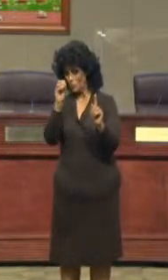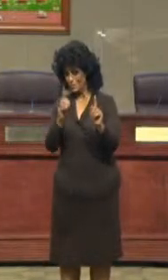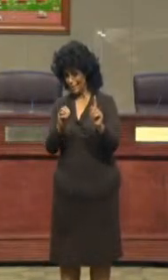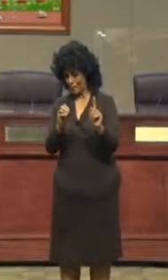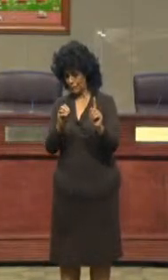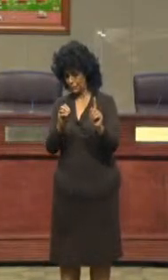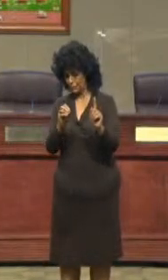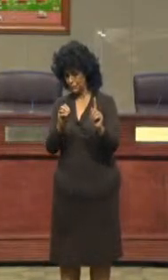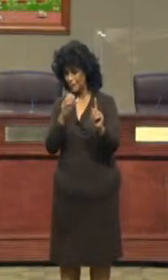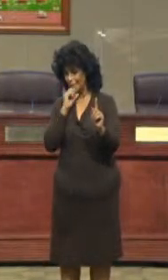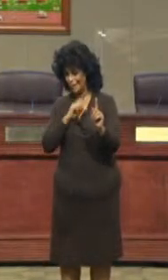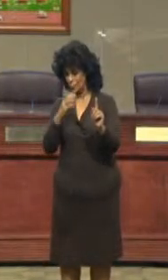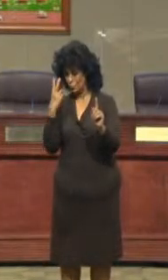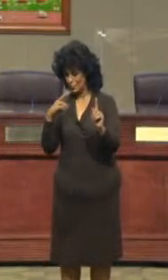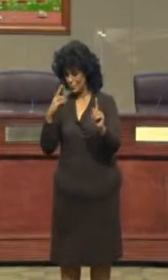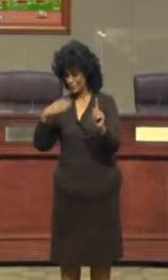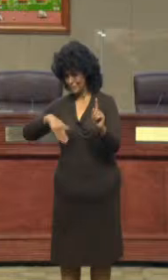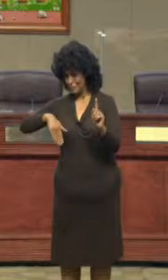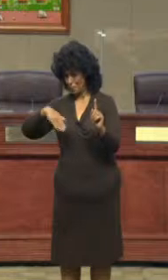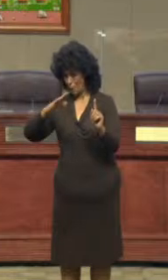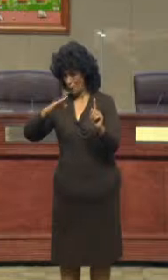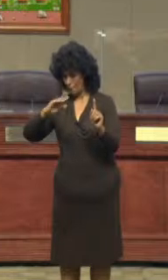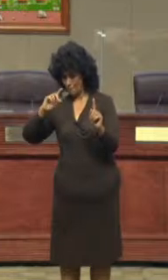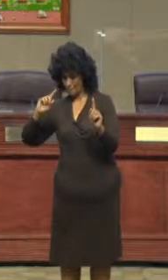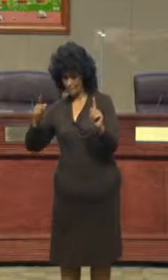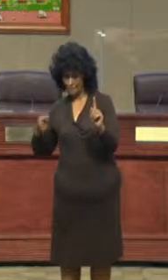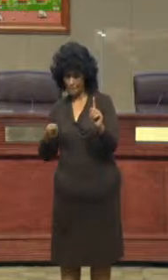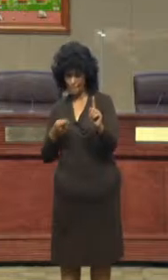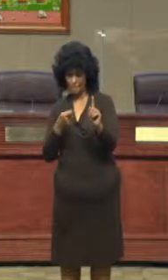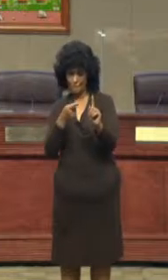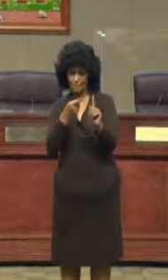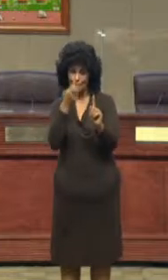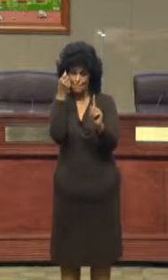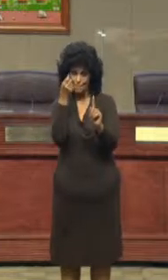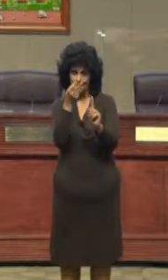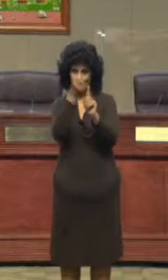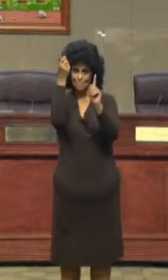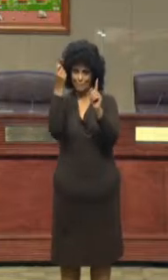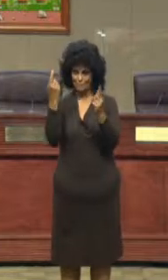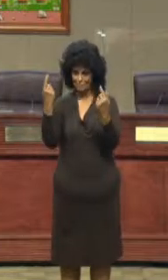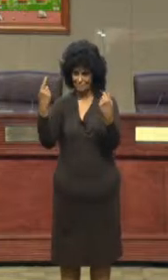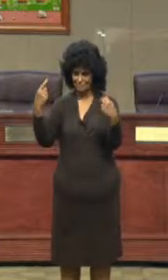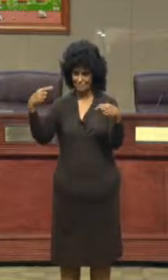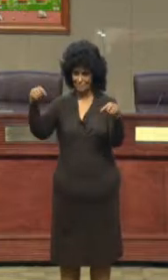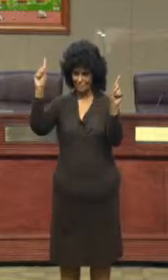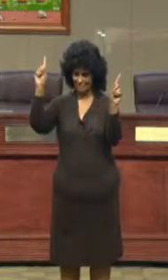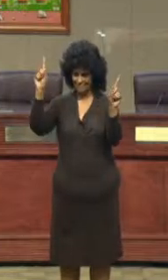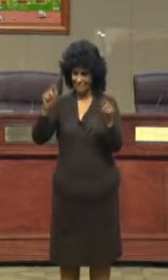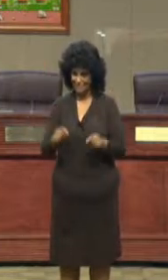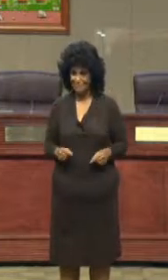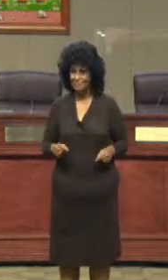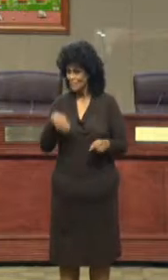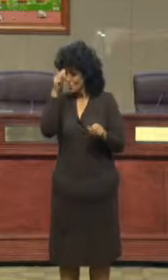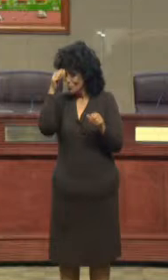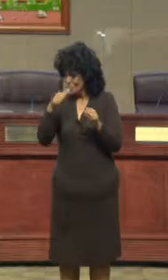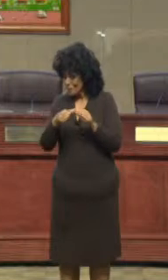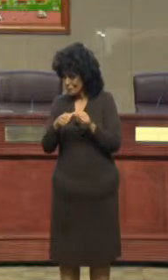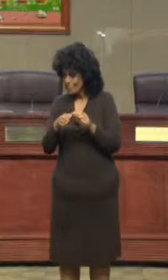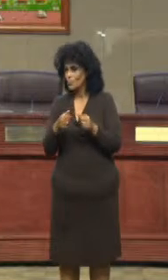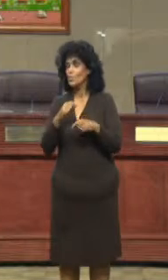older vaccinated within our community. And if you recall, that meant that when we reached that